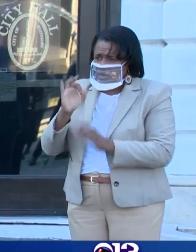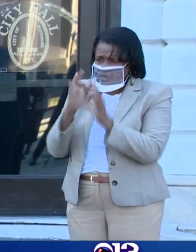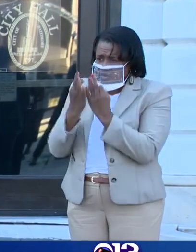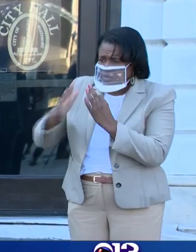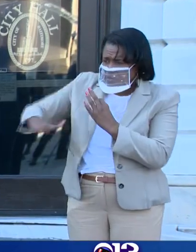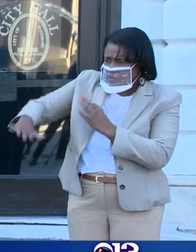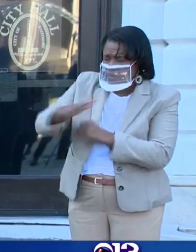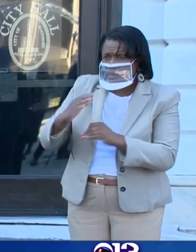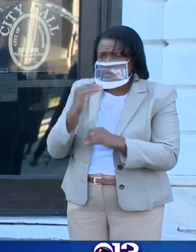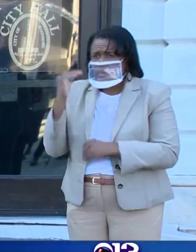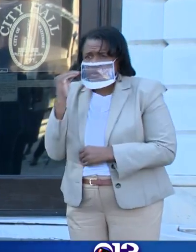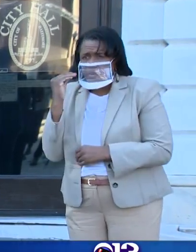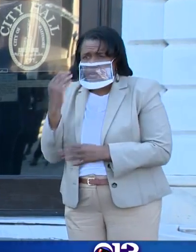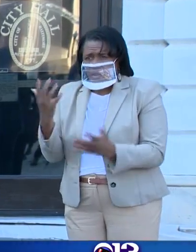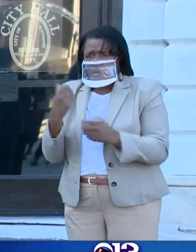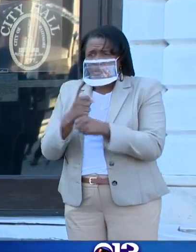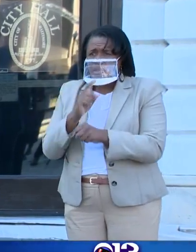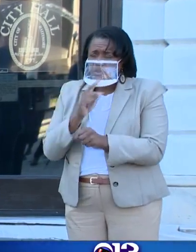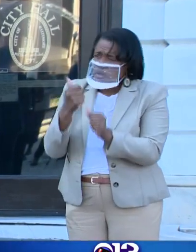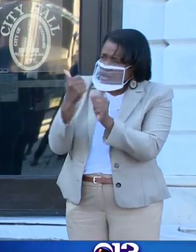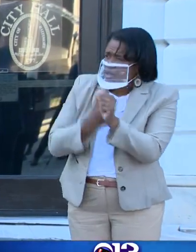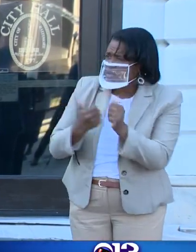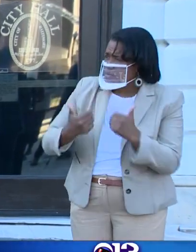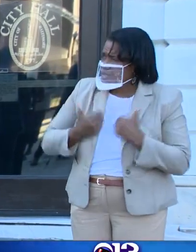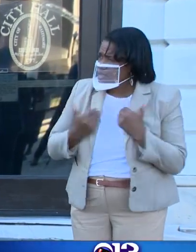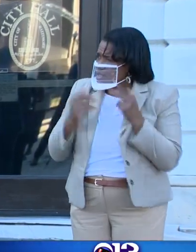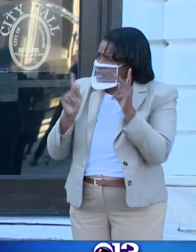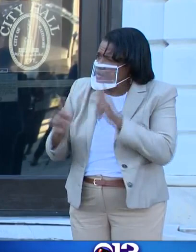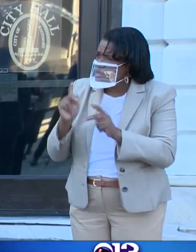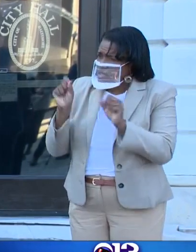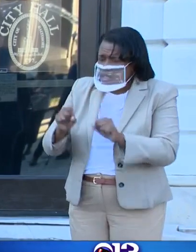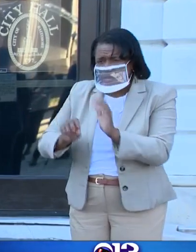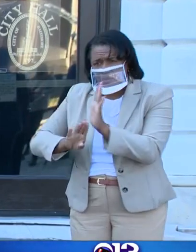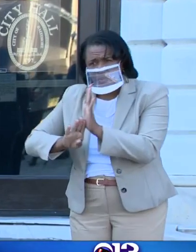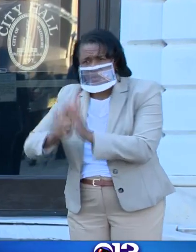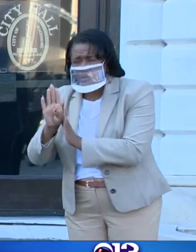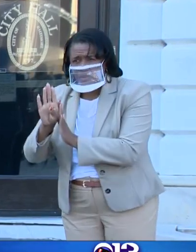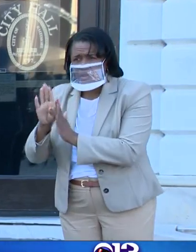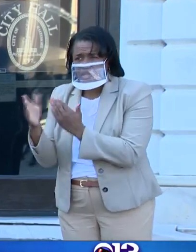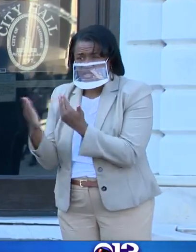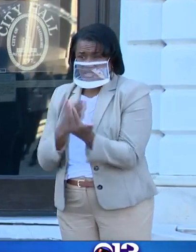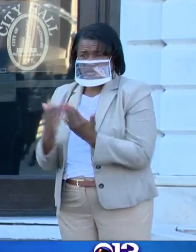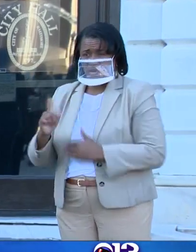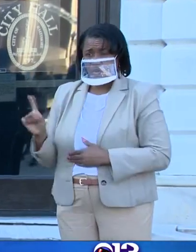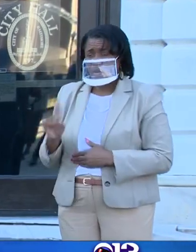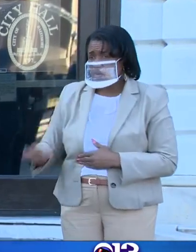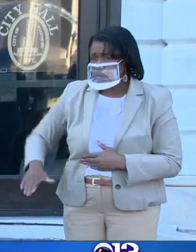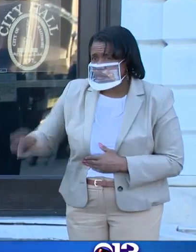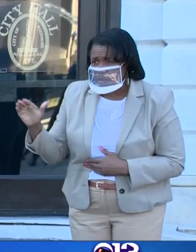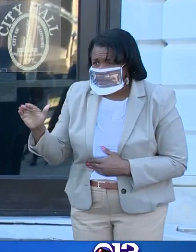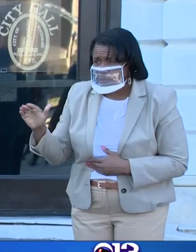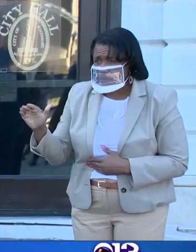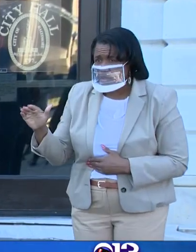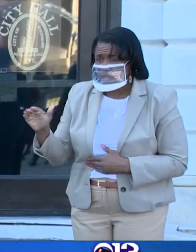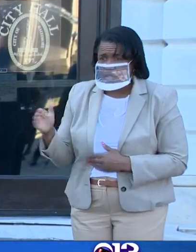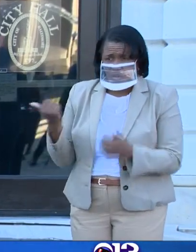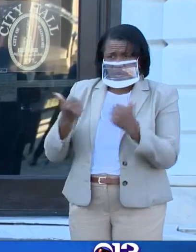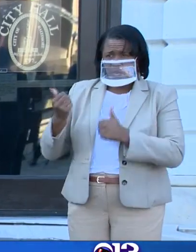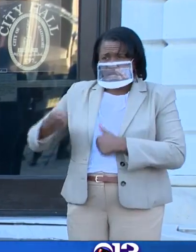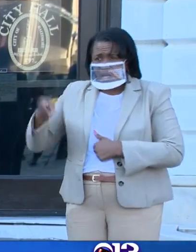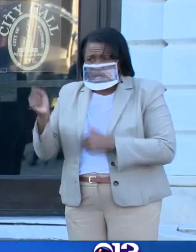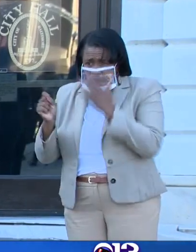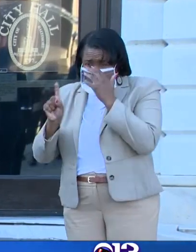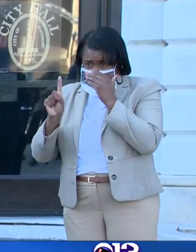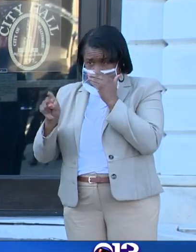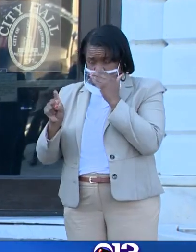every young person in Baltimore can thrive, regardless of where they grew up or what high school they